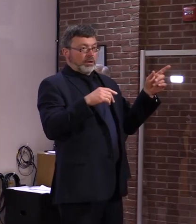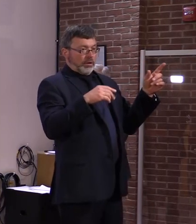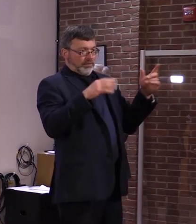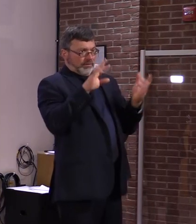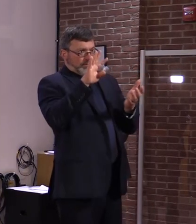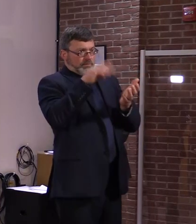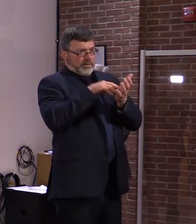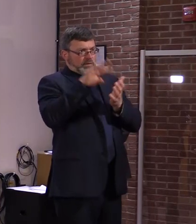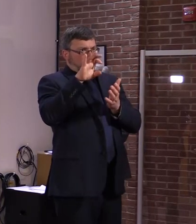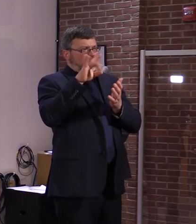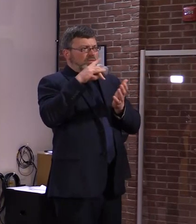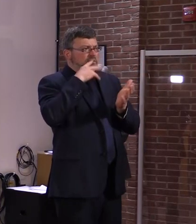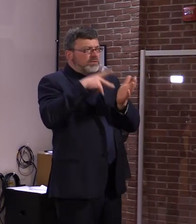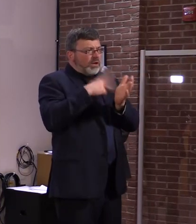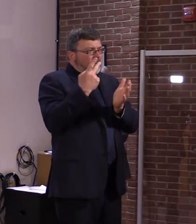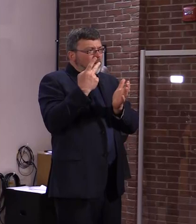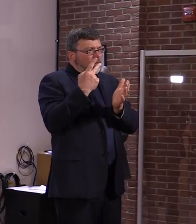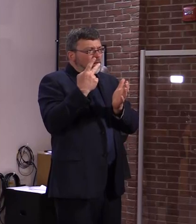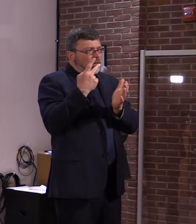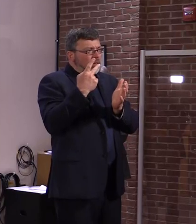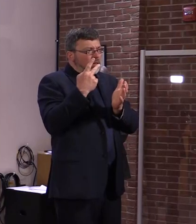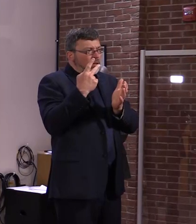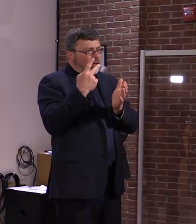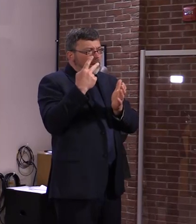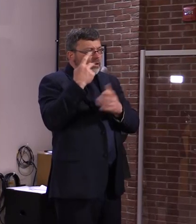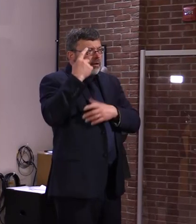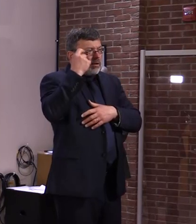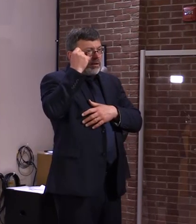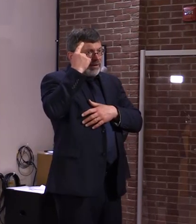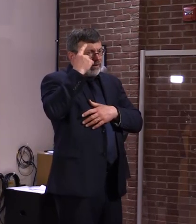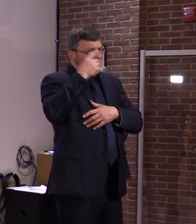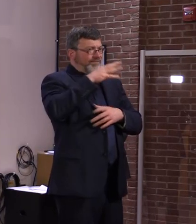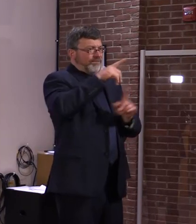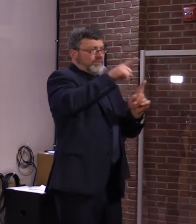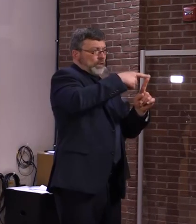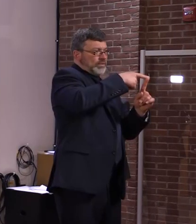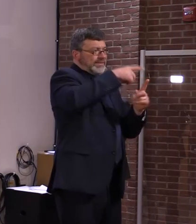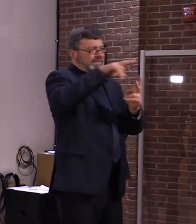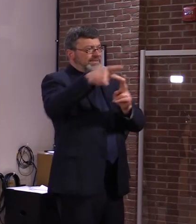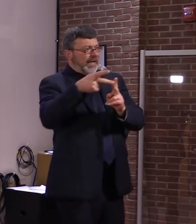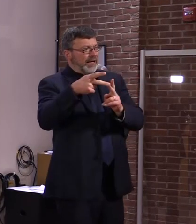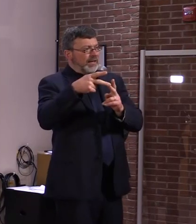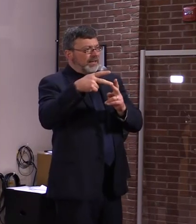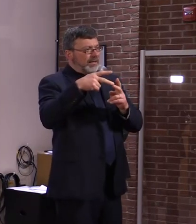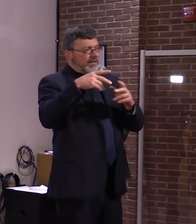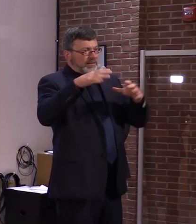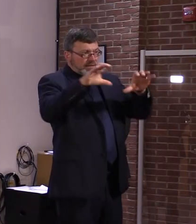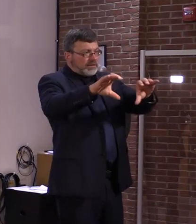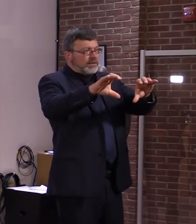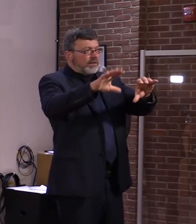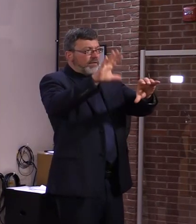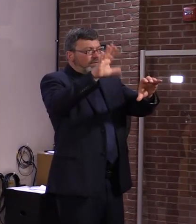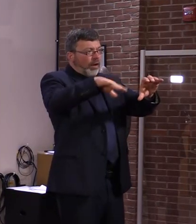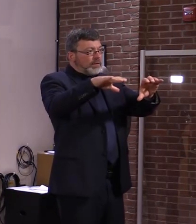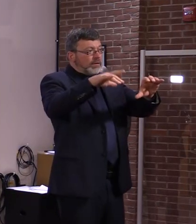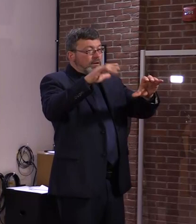second doses, so I don't want to complicate things, but they're actually giving us upwards to 10,000 doses.